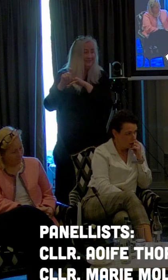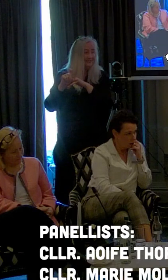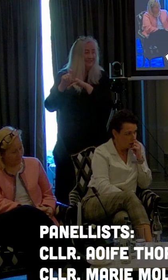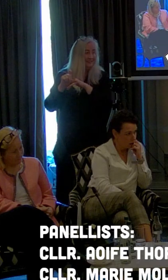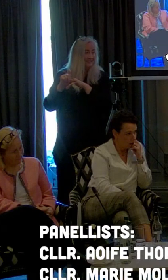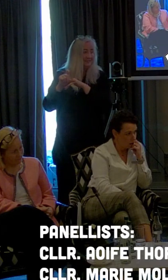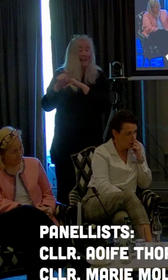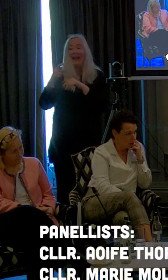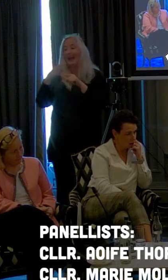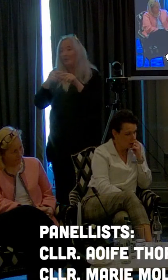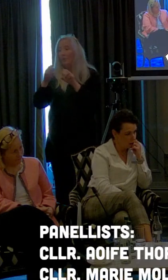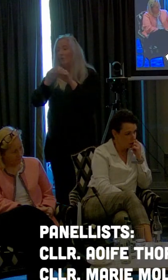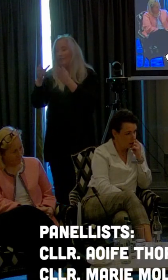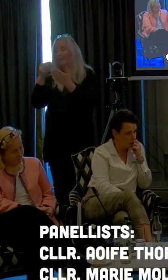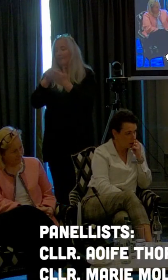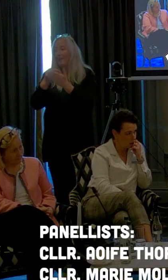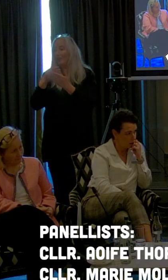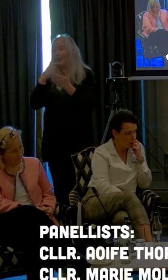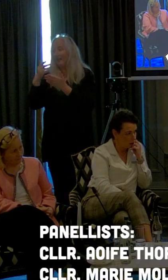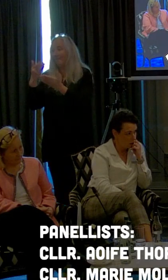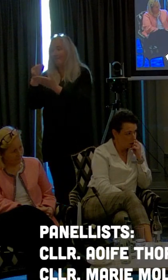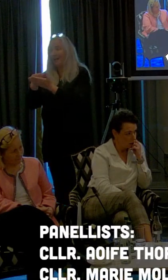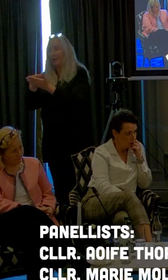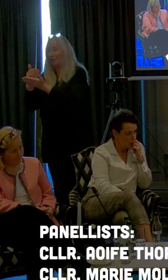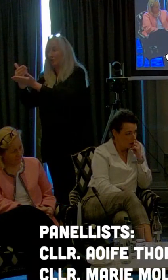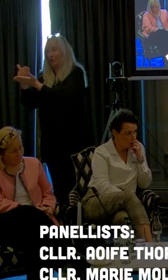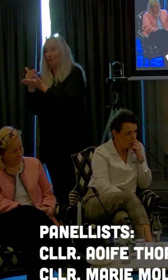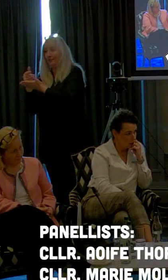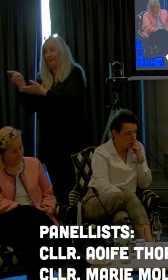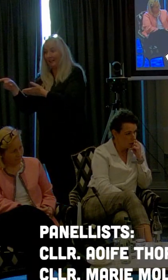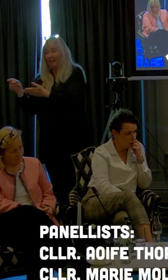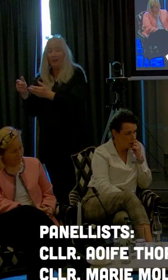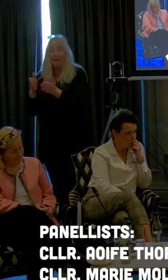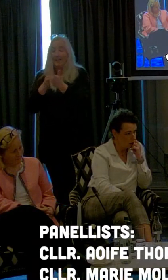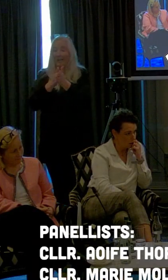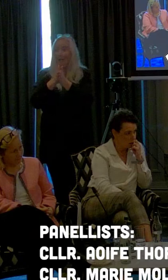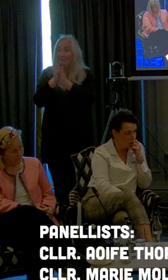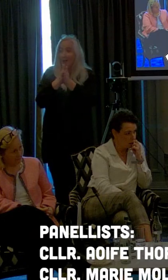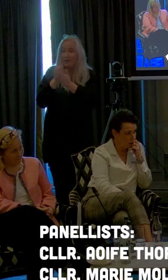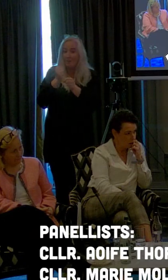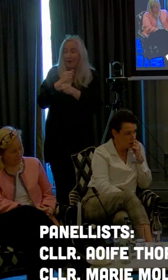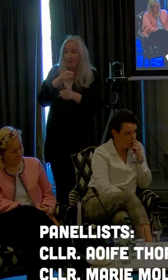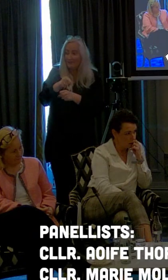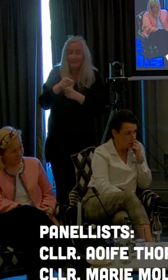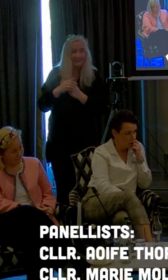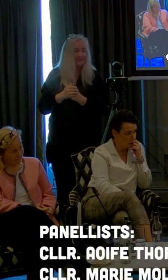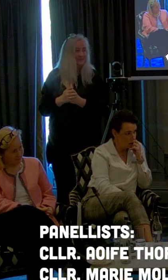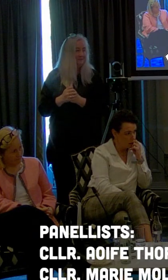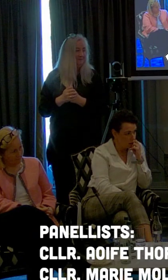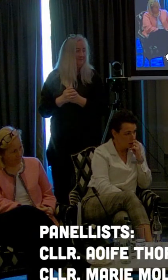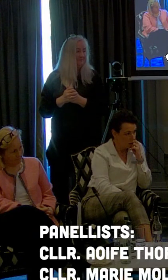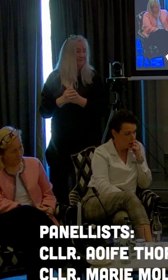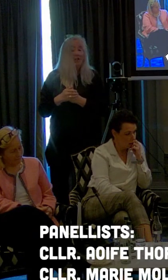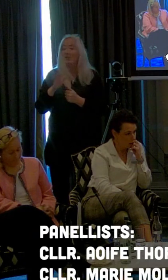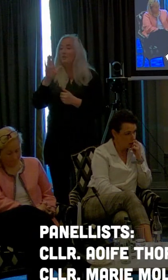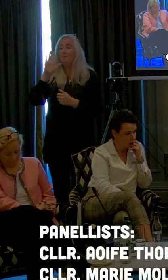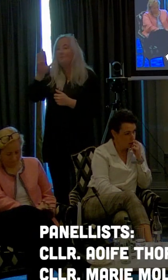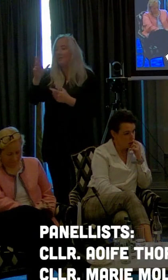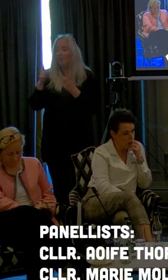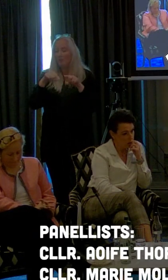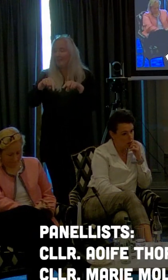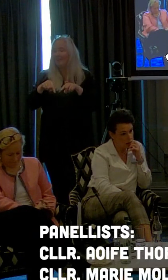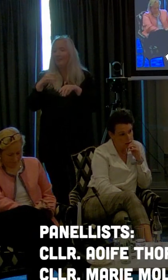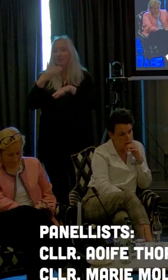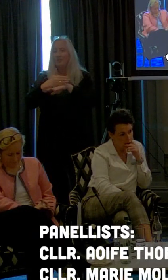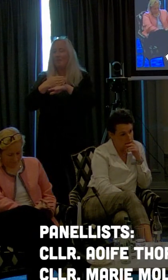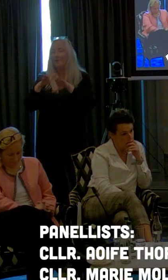security in one respect in order to go in to do something that they're passionate about, because you're not going to go into this job unless you're passionate about it. You're not even going to